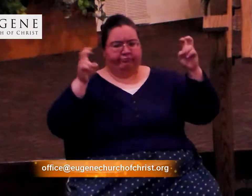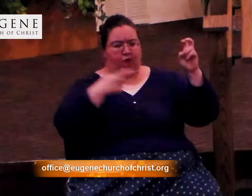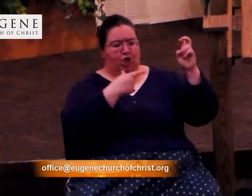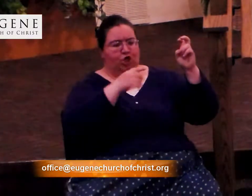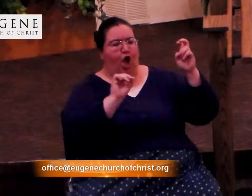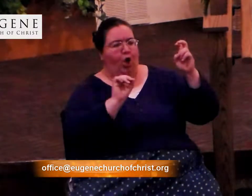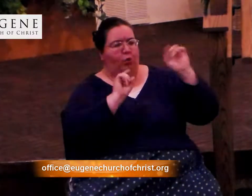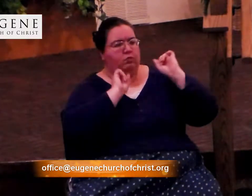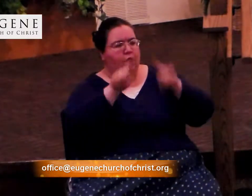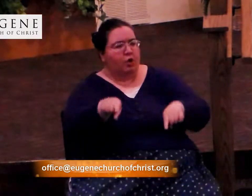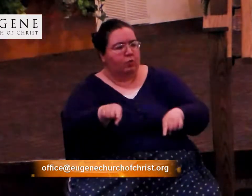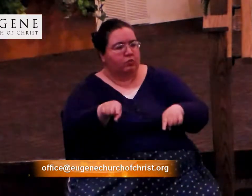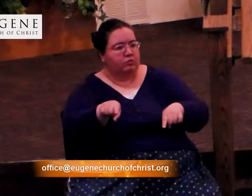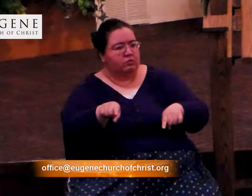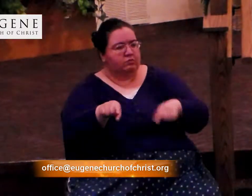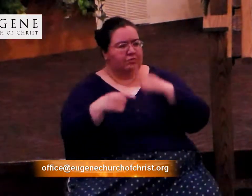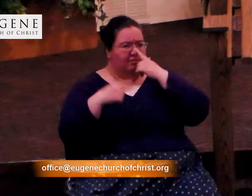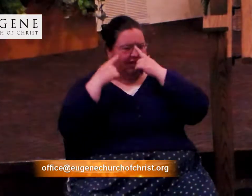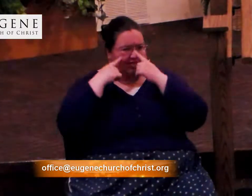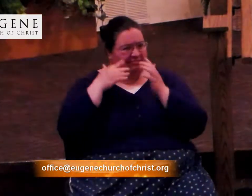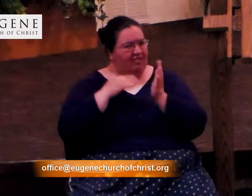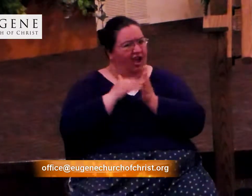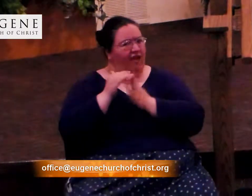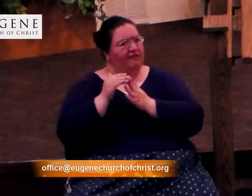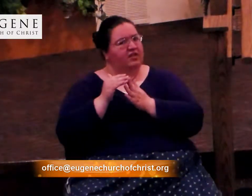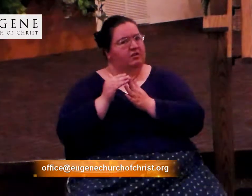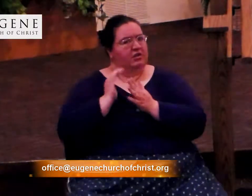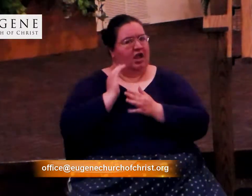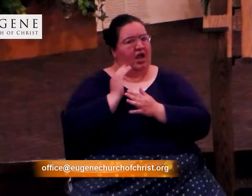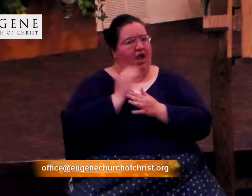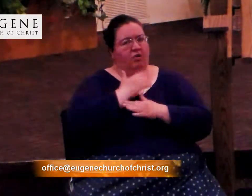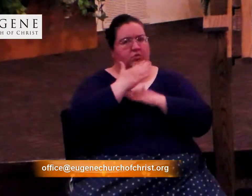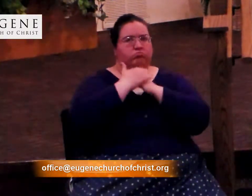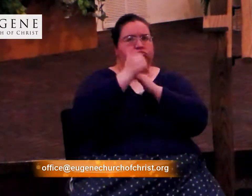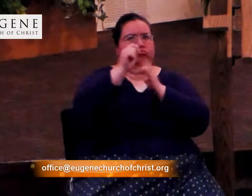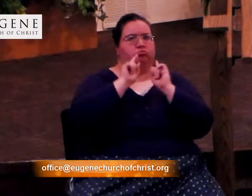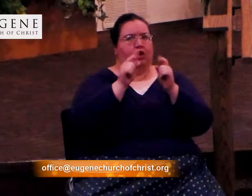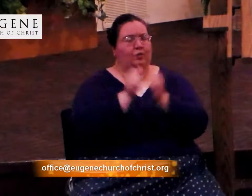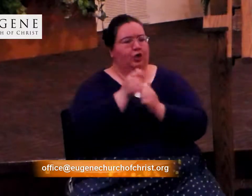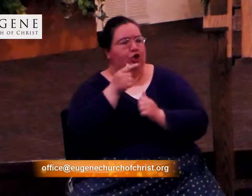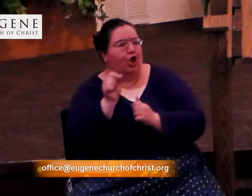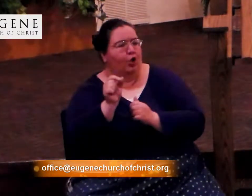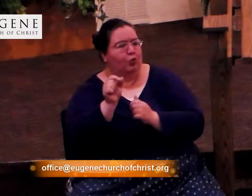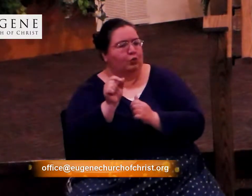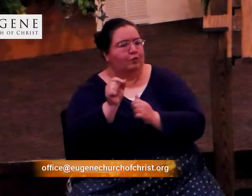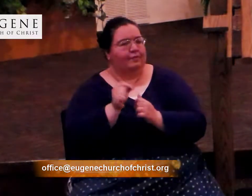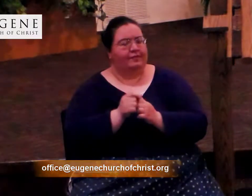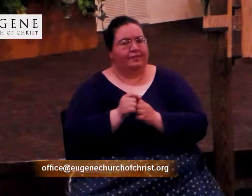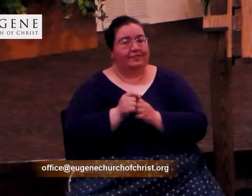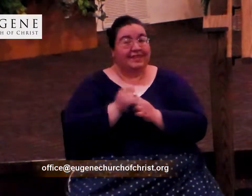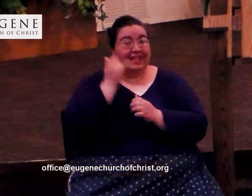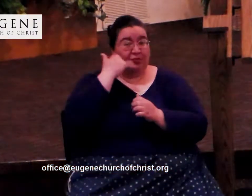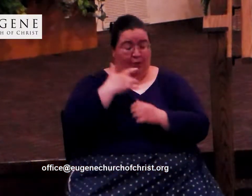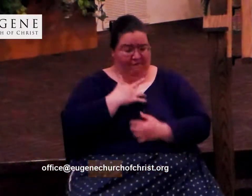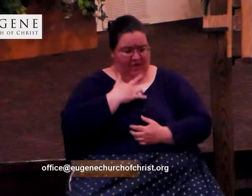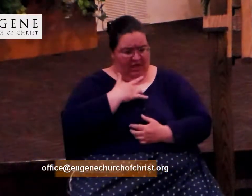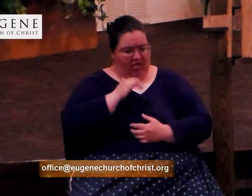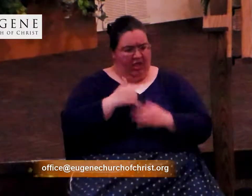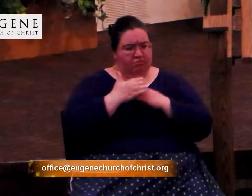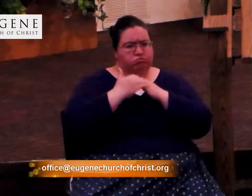is when we have this call, this desire to go, we have a destination in mind. I've been looking over the last